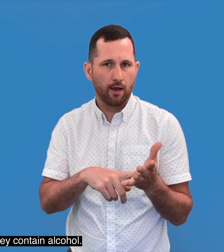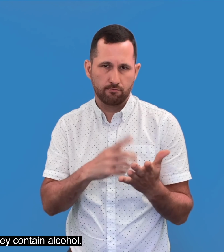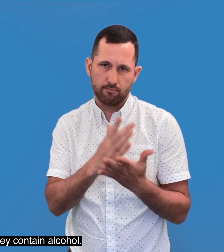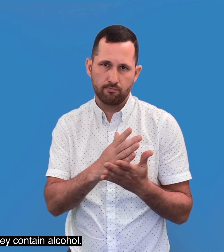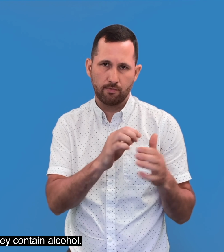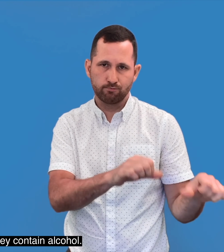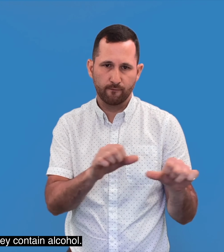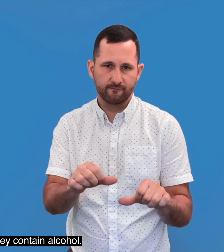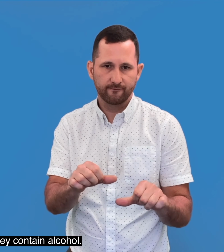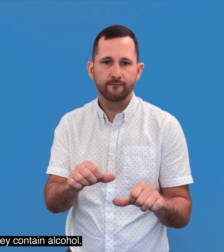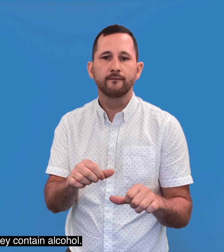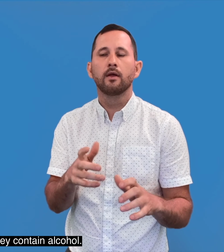Nor do they contain alcohol.